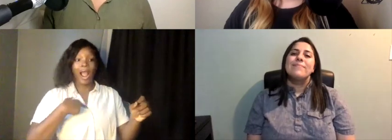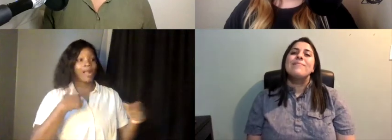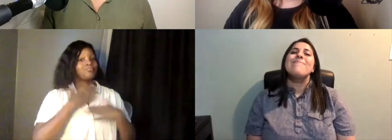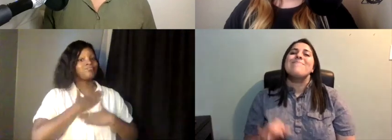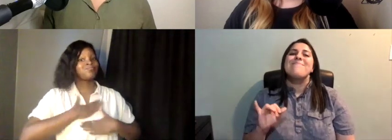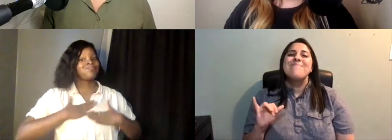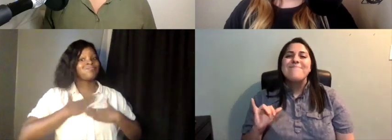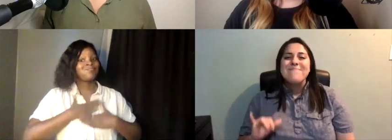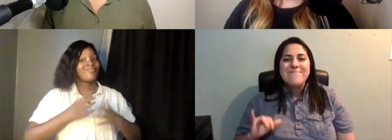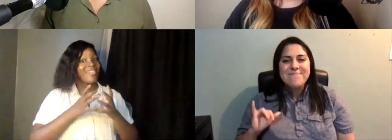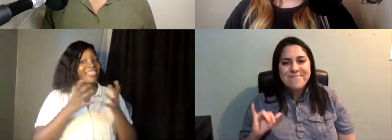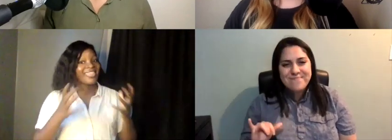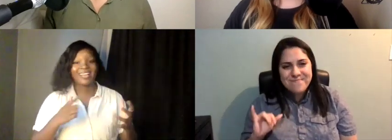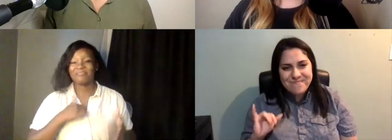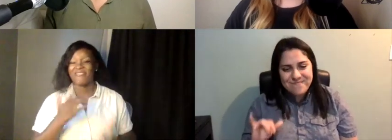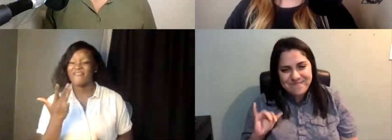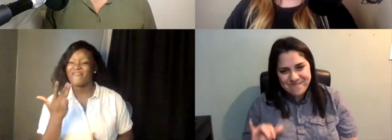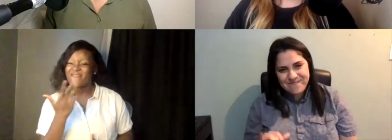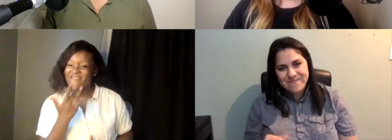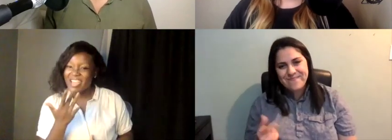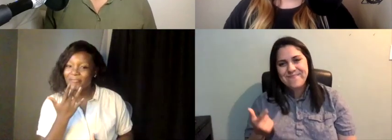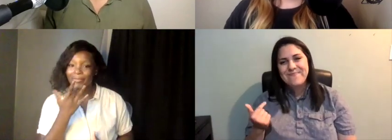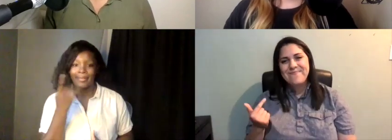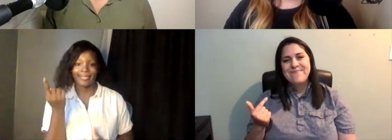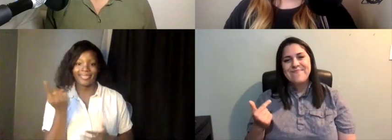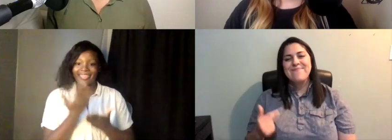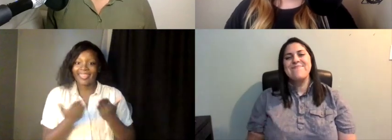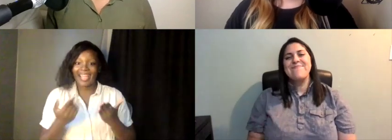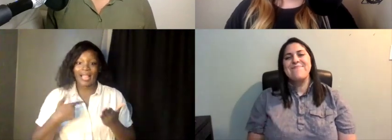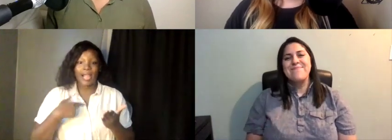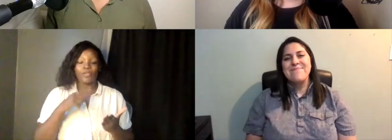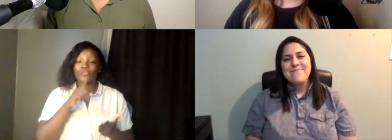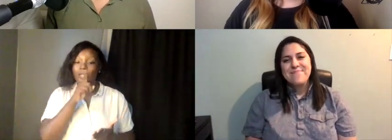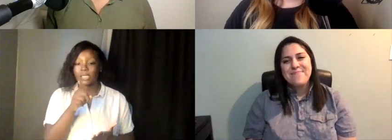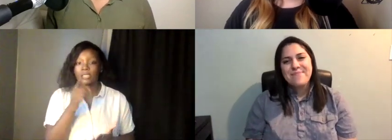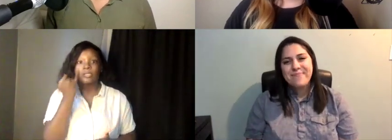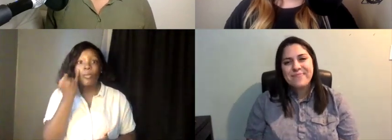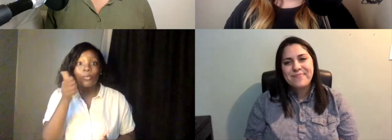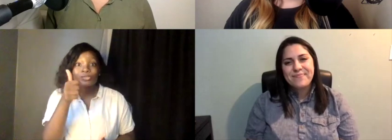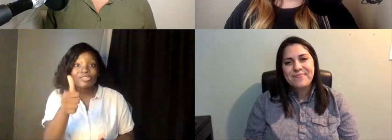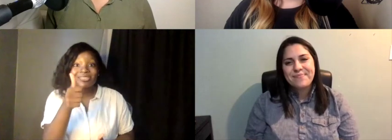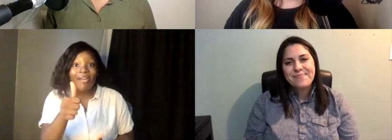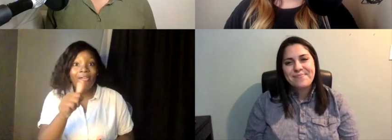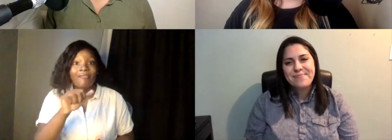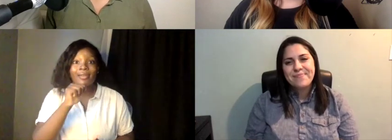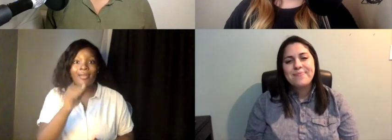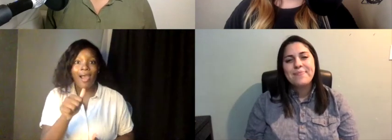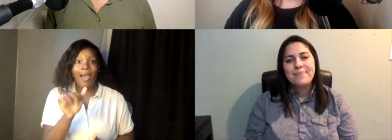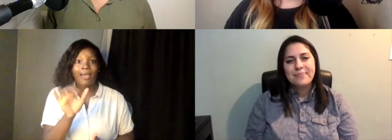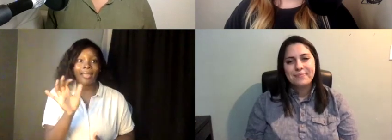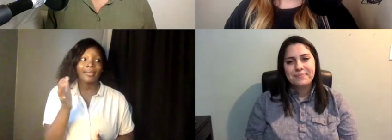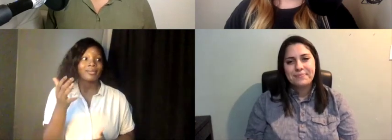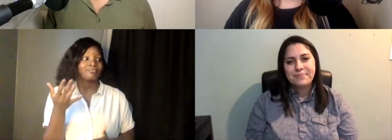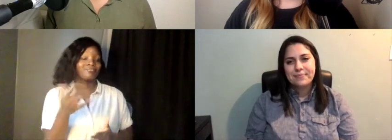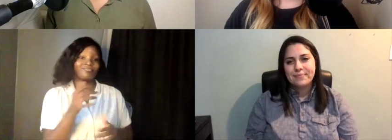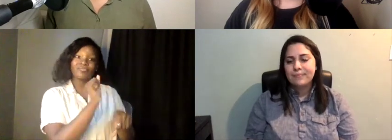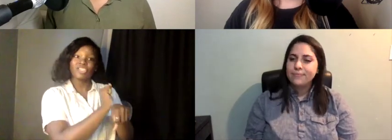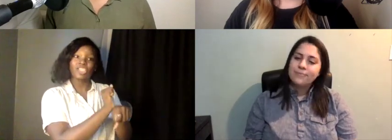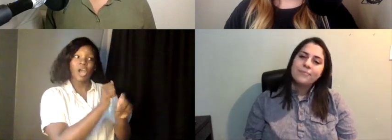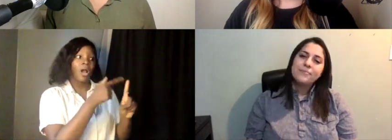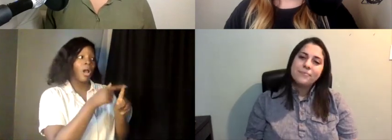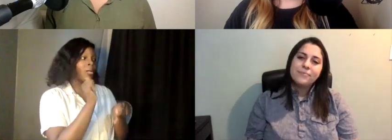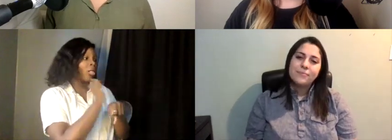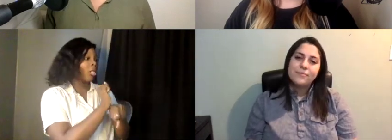it's like one of my favorite pastimes. Like, I think everybody, if you have not been able to just like relieve yourself of